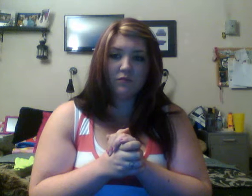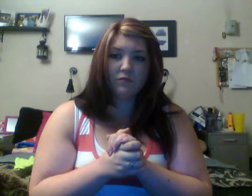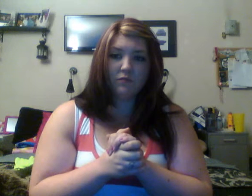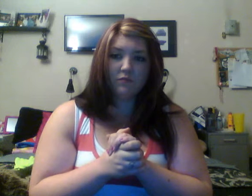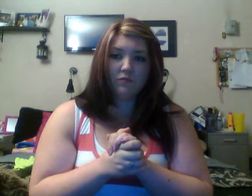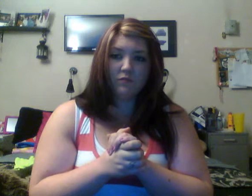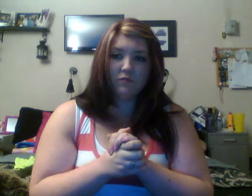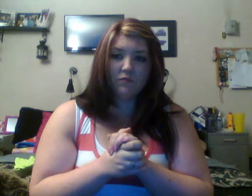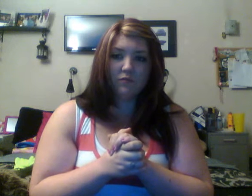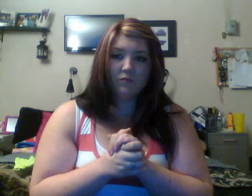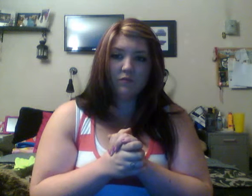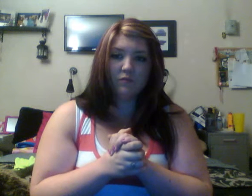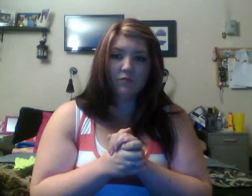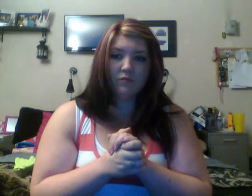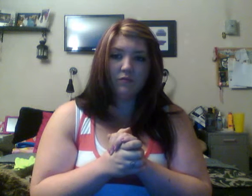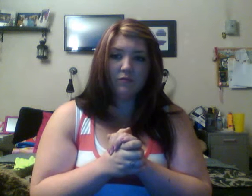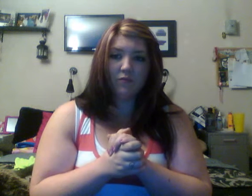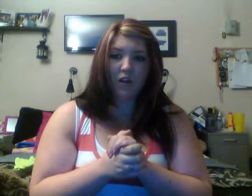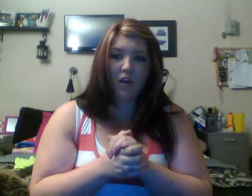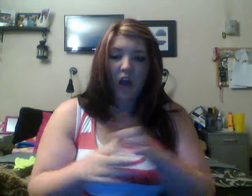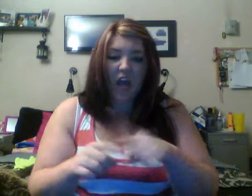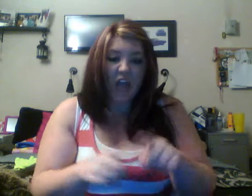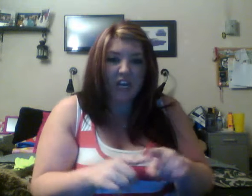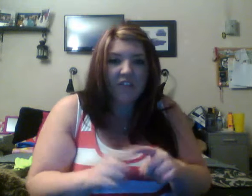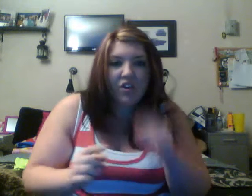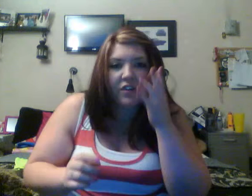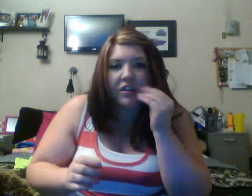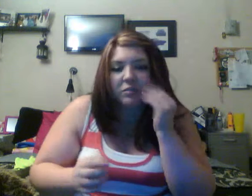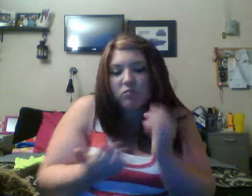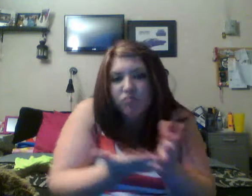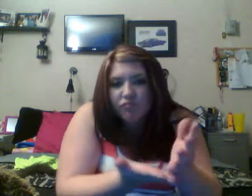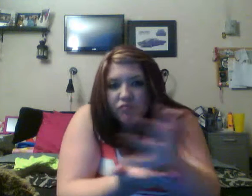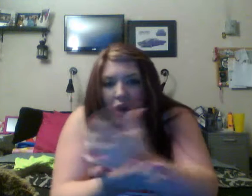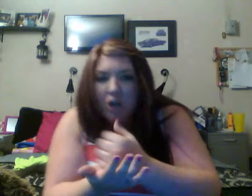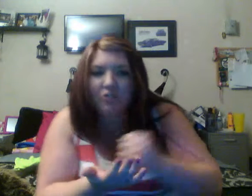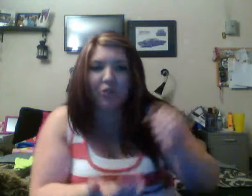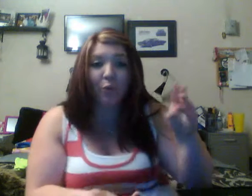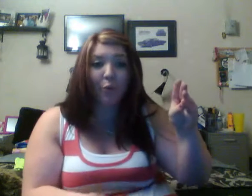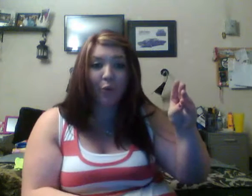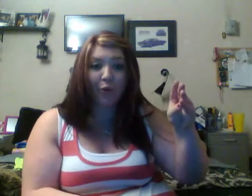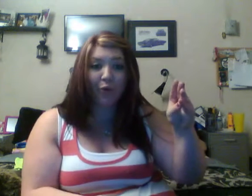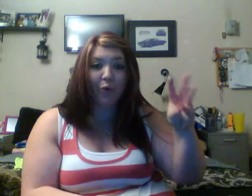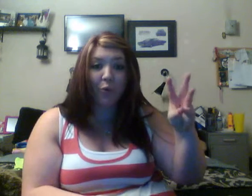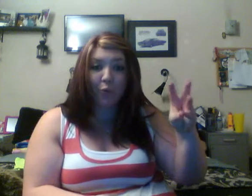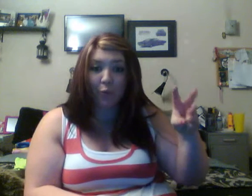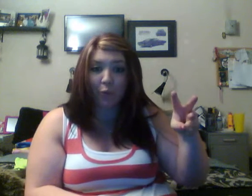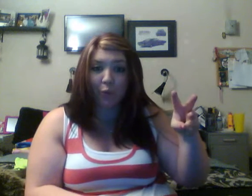and put it in his brain and brought it back out again to you in Taming of the Shrew? William Shakespeare. I know we talk about the